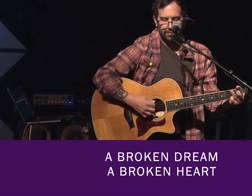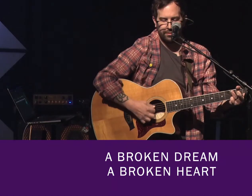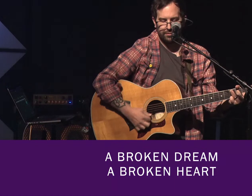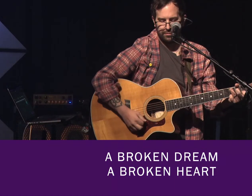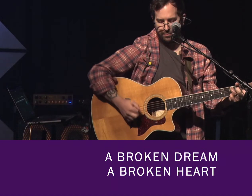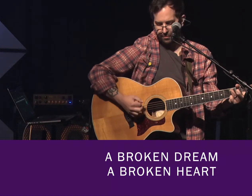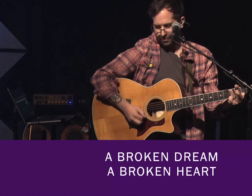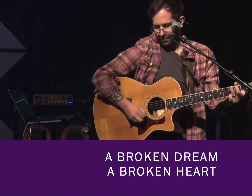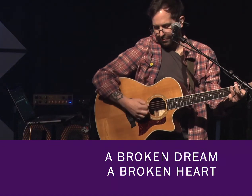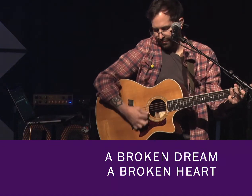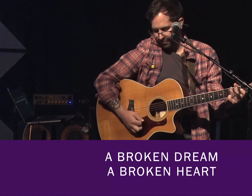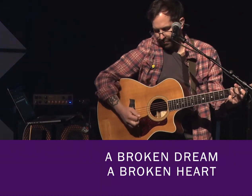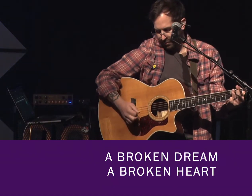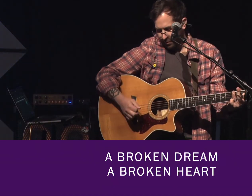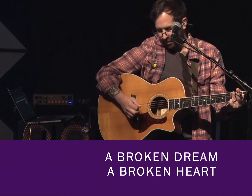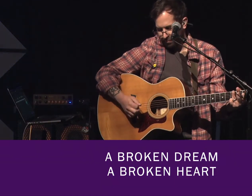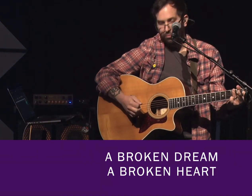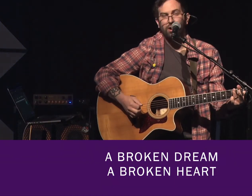dream,